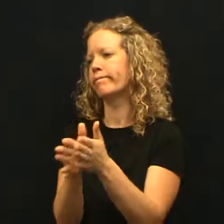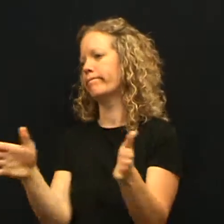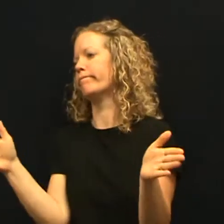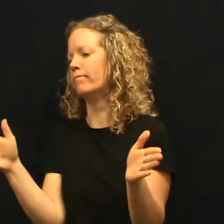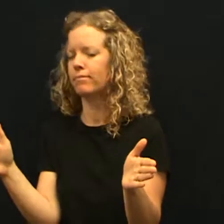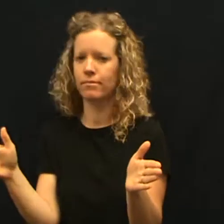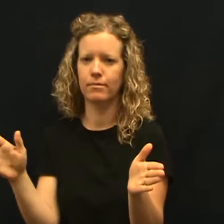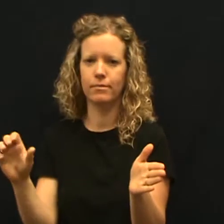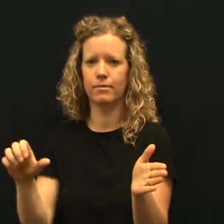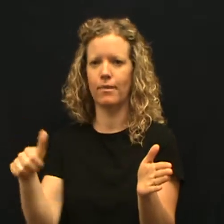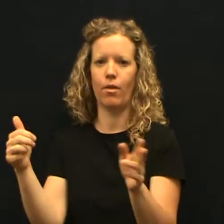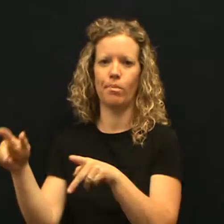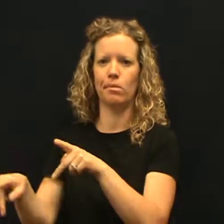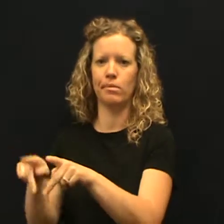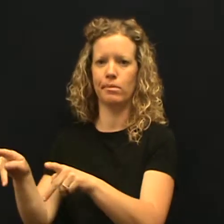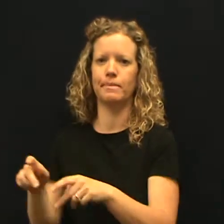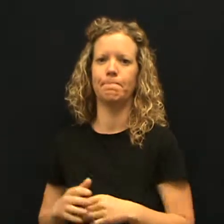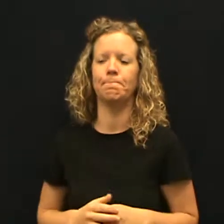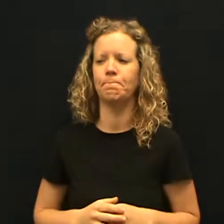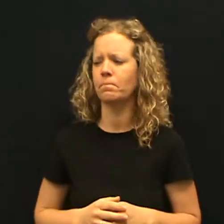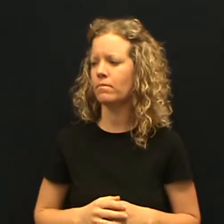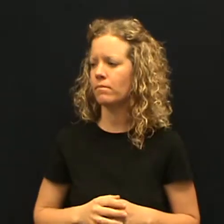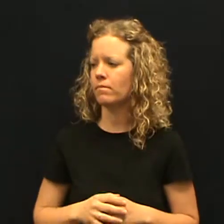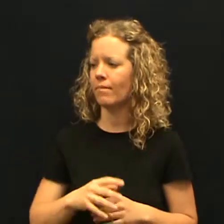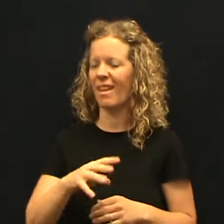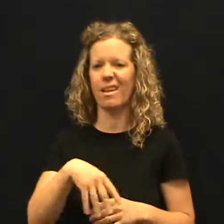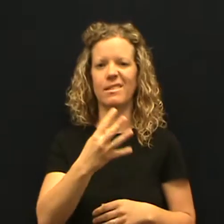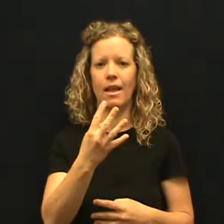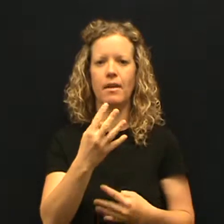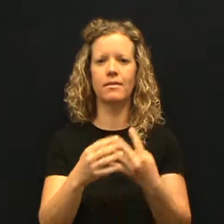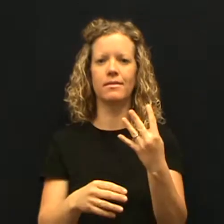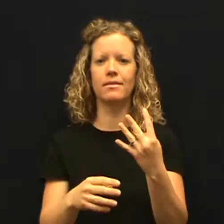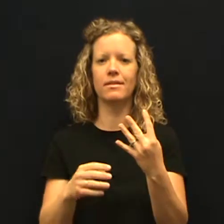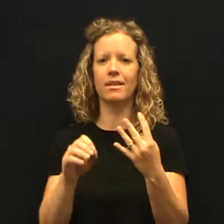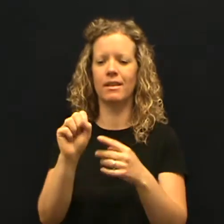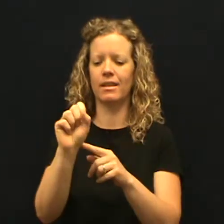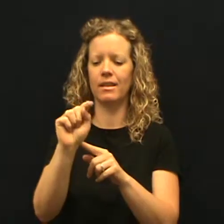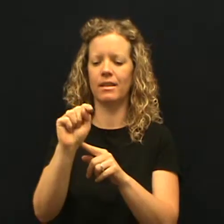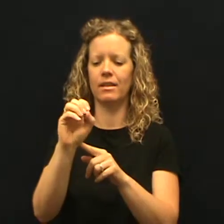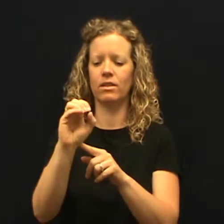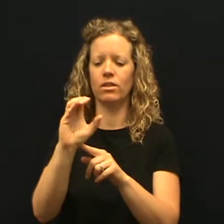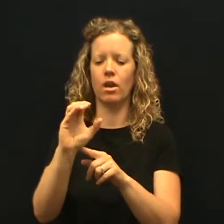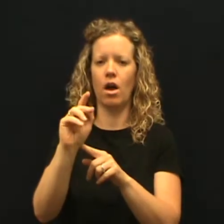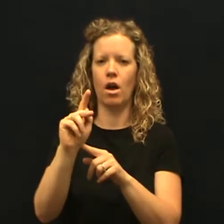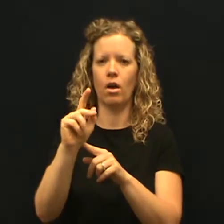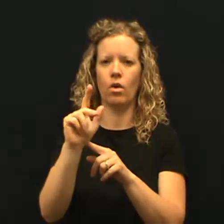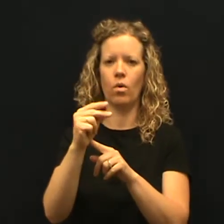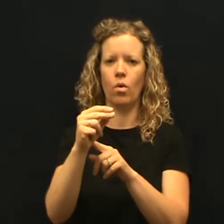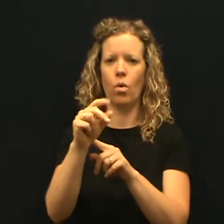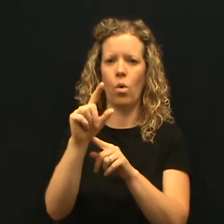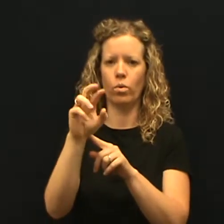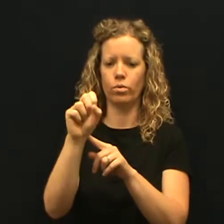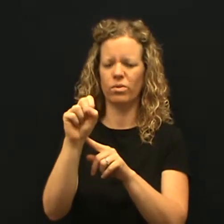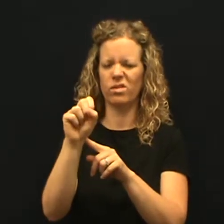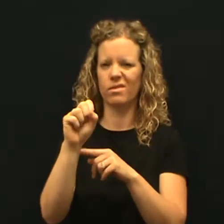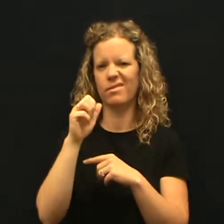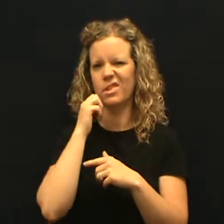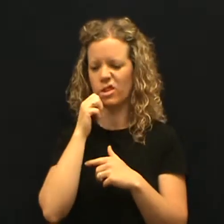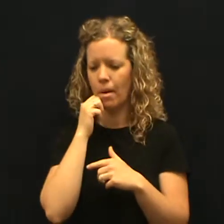So as you can see by this slide, stockholders, the common stockholders are owners of what we call